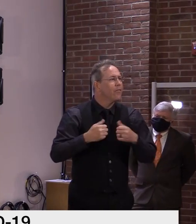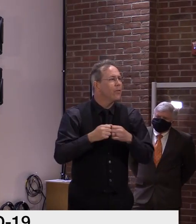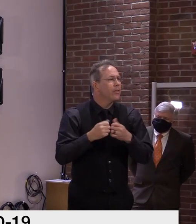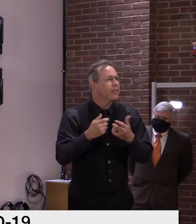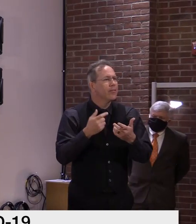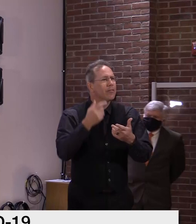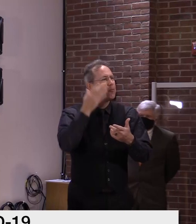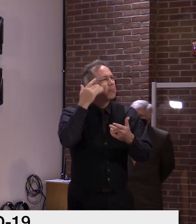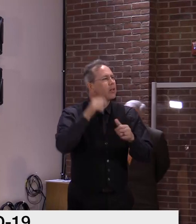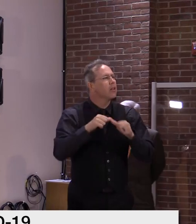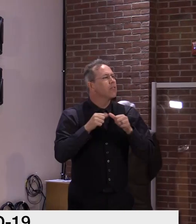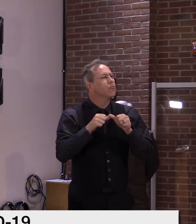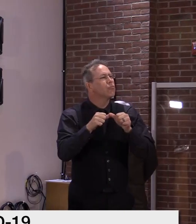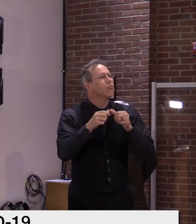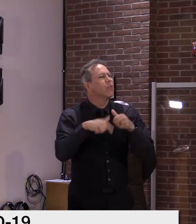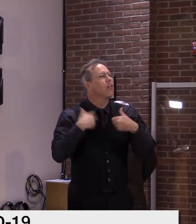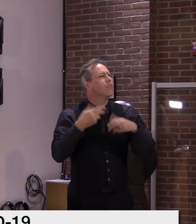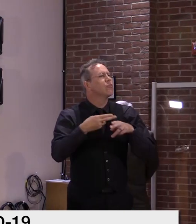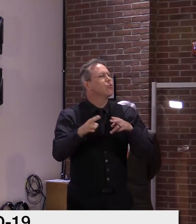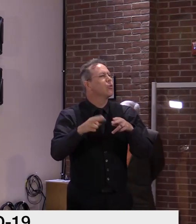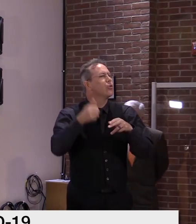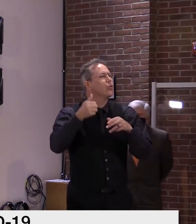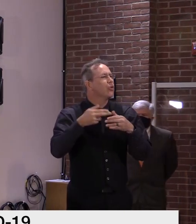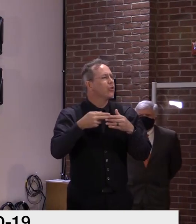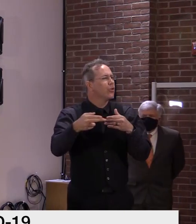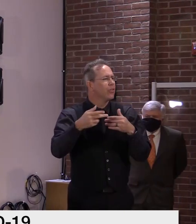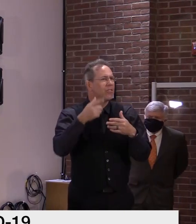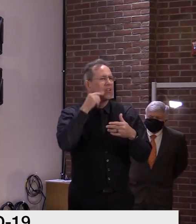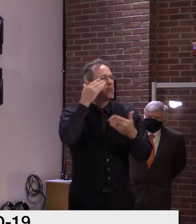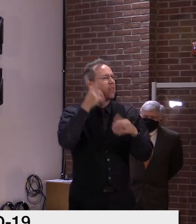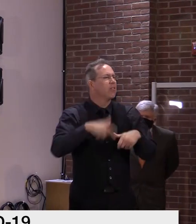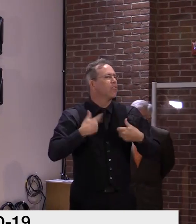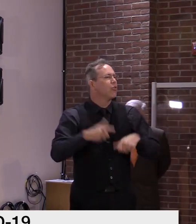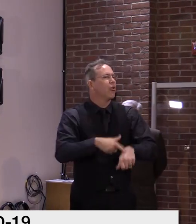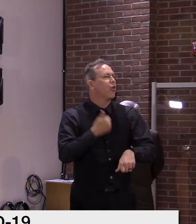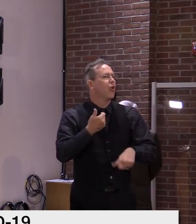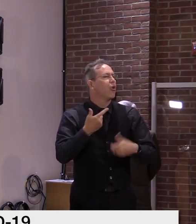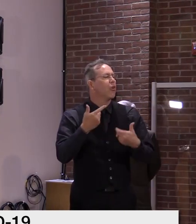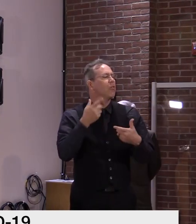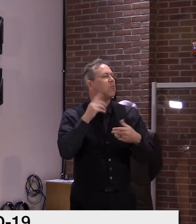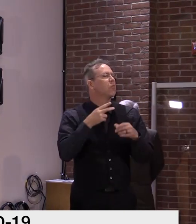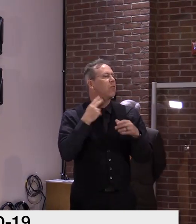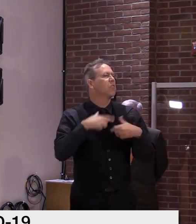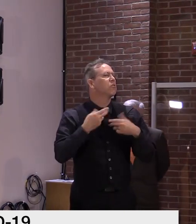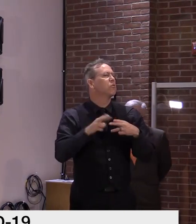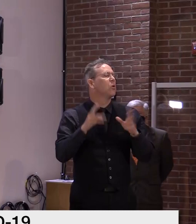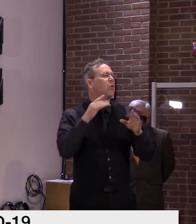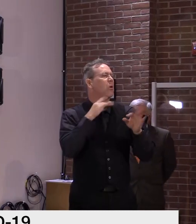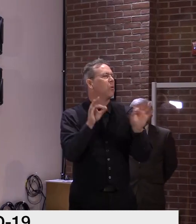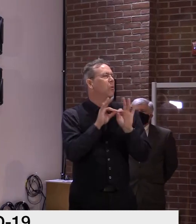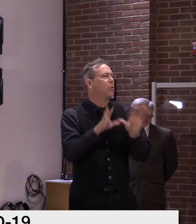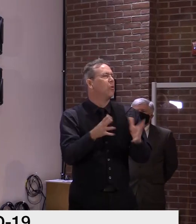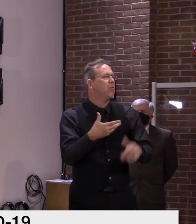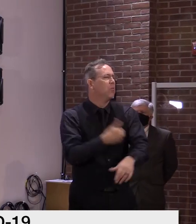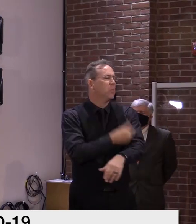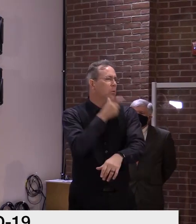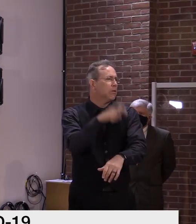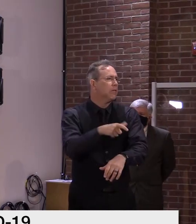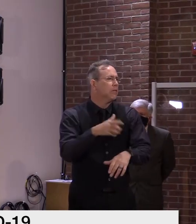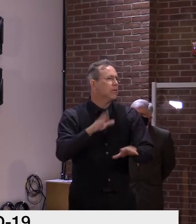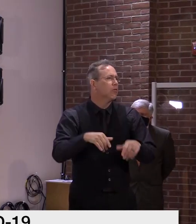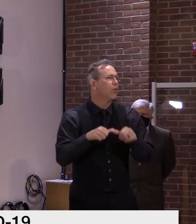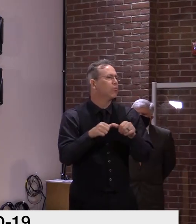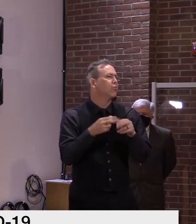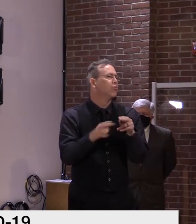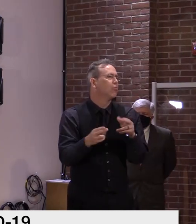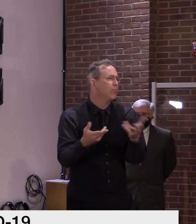in the non-Hispanic white community. And in fact, some of our early vaccination strategy, though it has